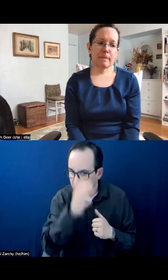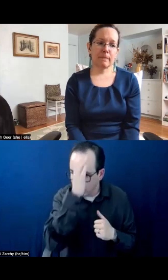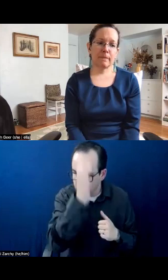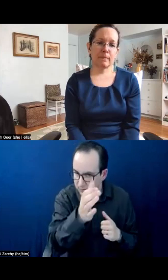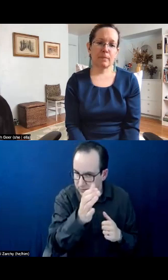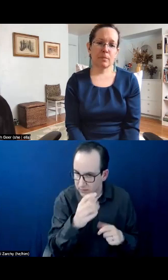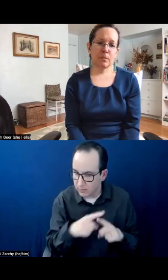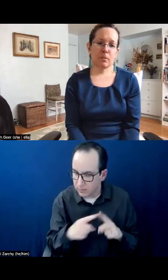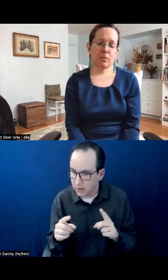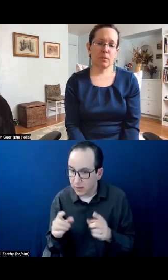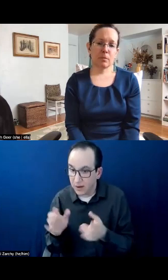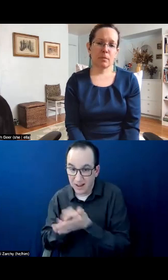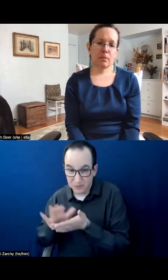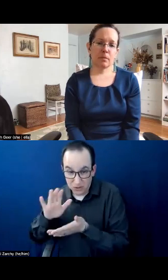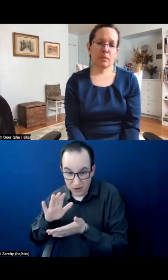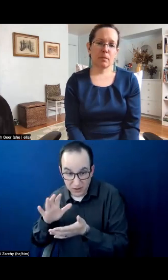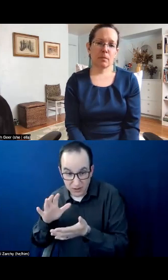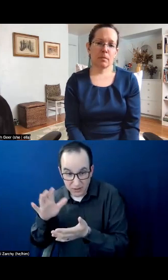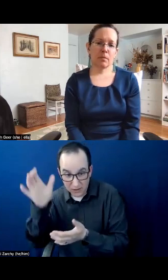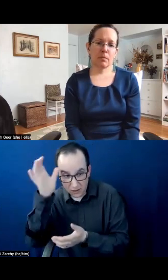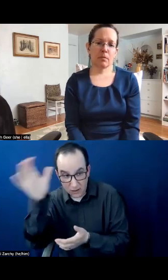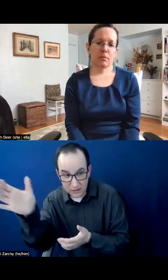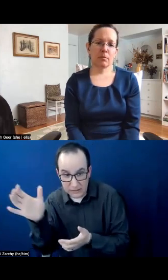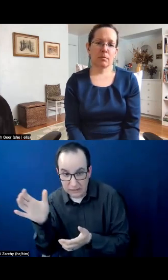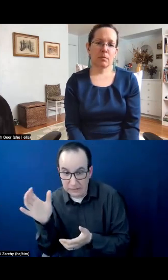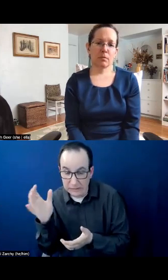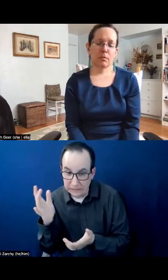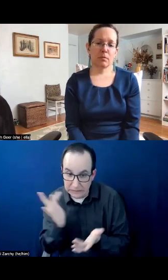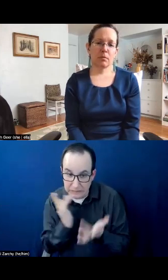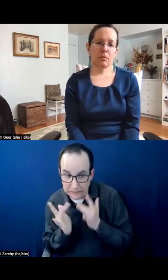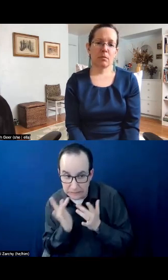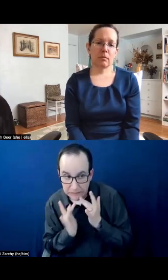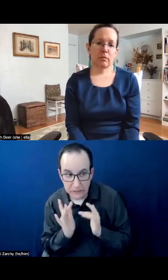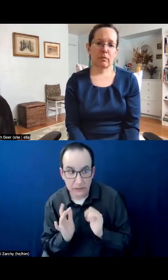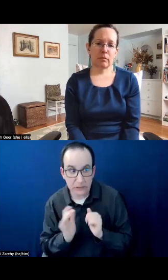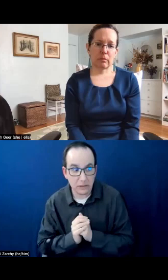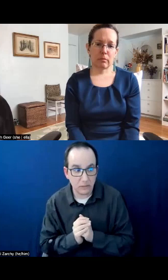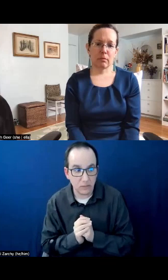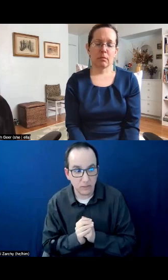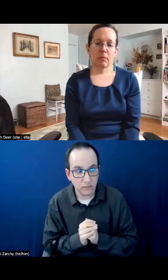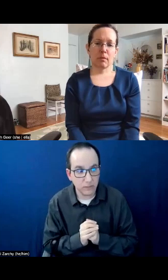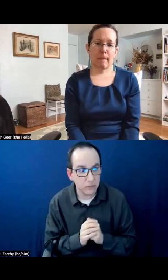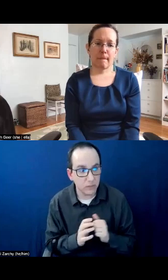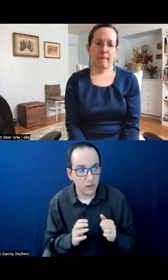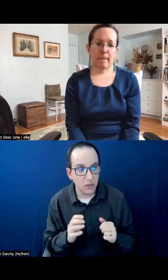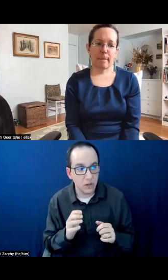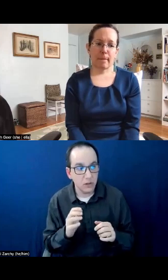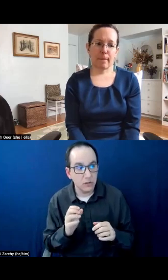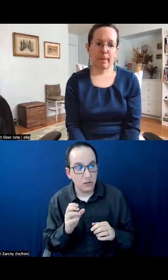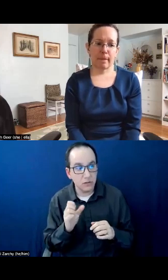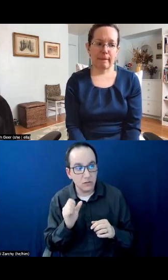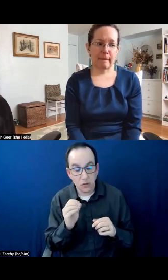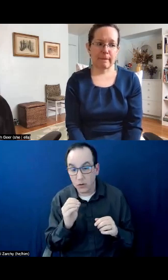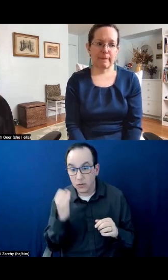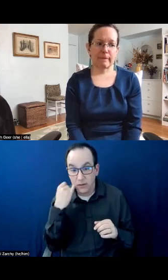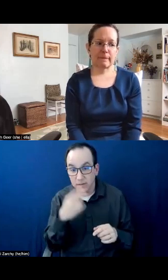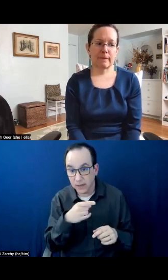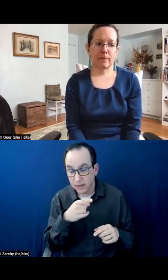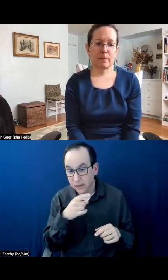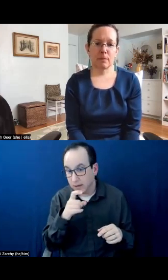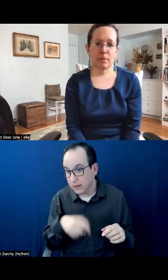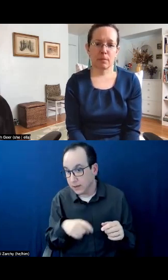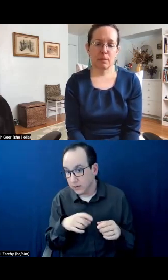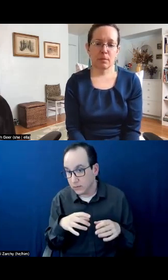are acquiring vocabulary and they're more stuck on the concrete aspect, but not fully understanding the